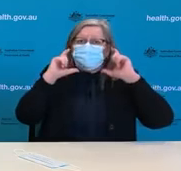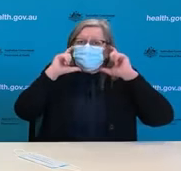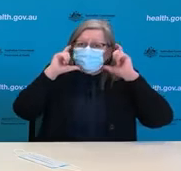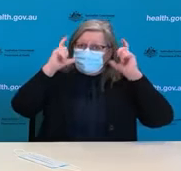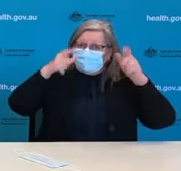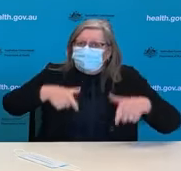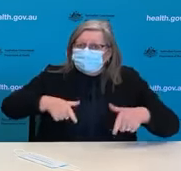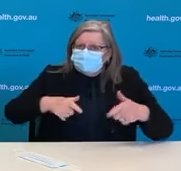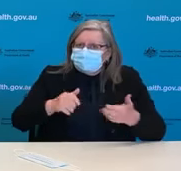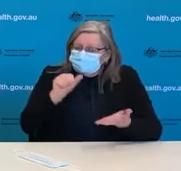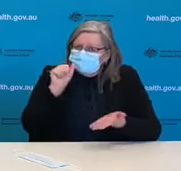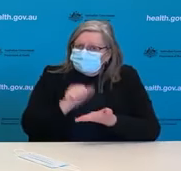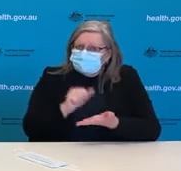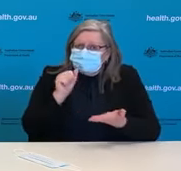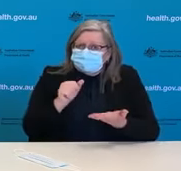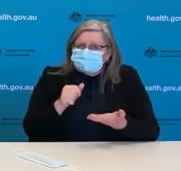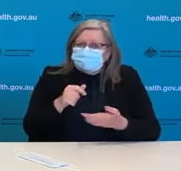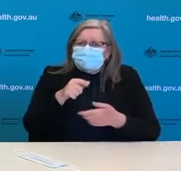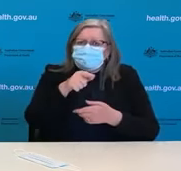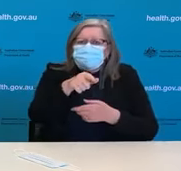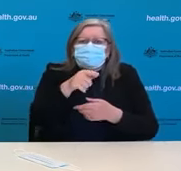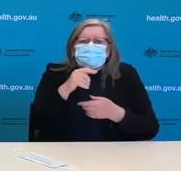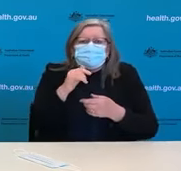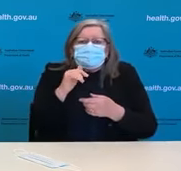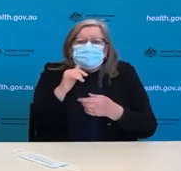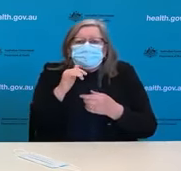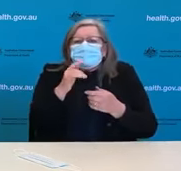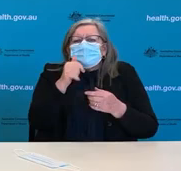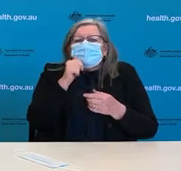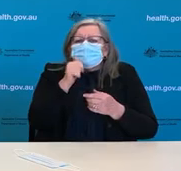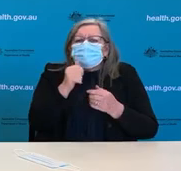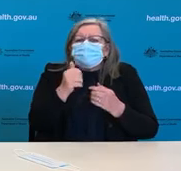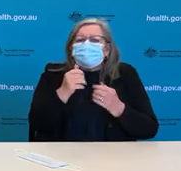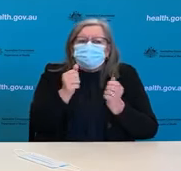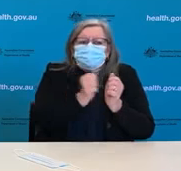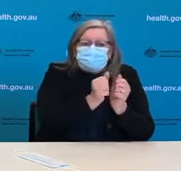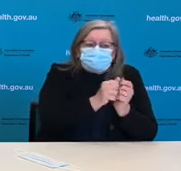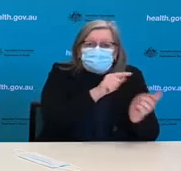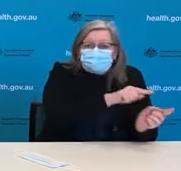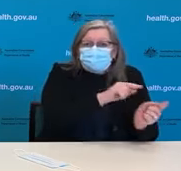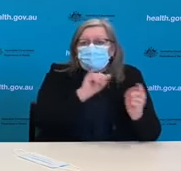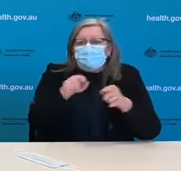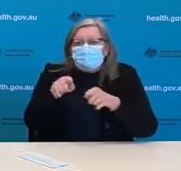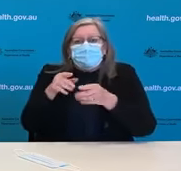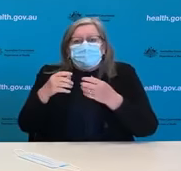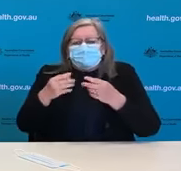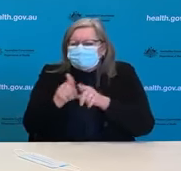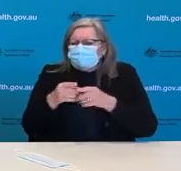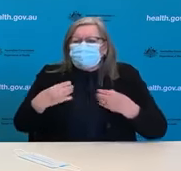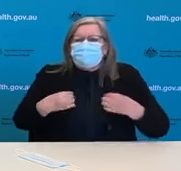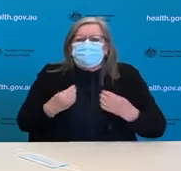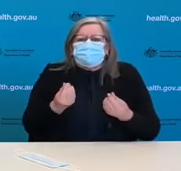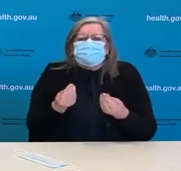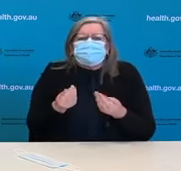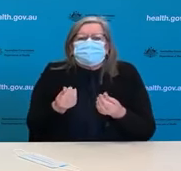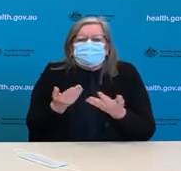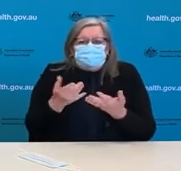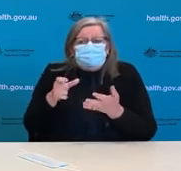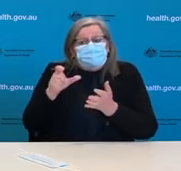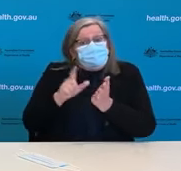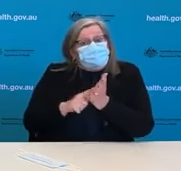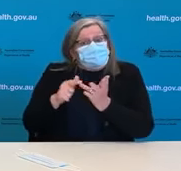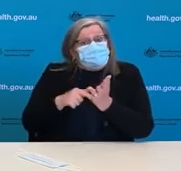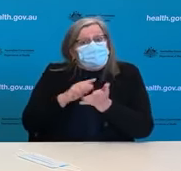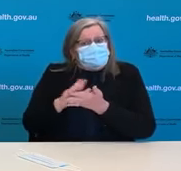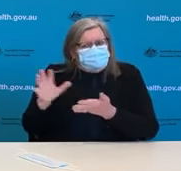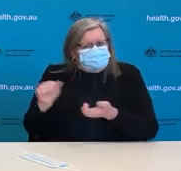wearing a reusable mask, like the one that I'm wearing, please make sure that it is washed regularly. If you're